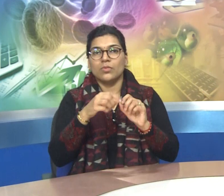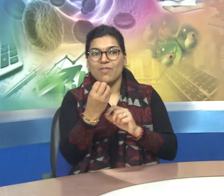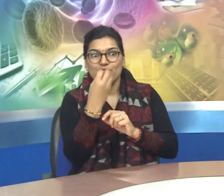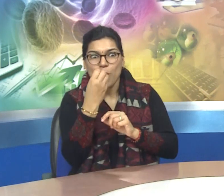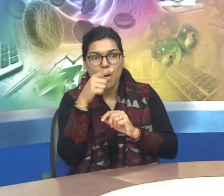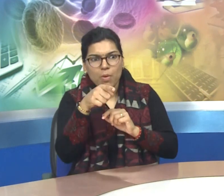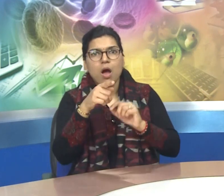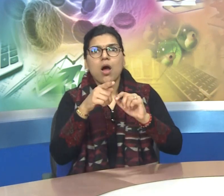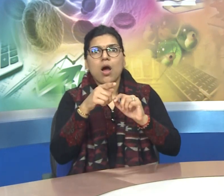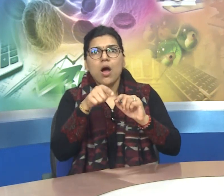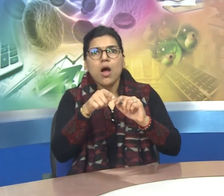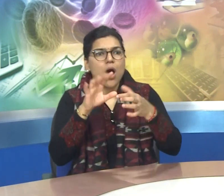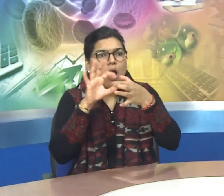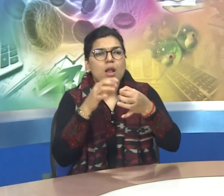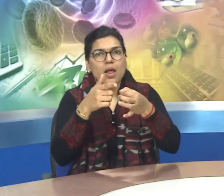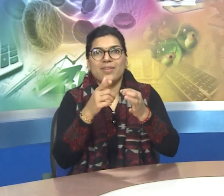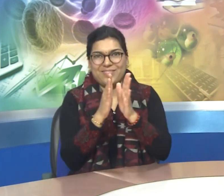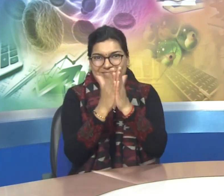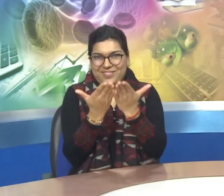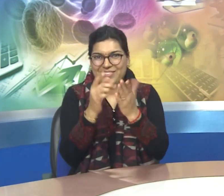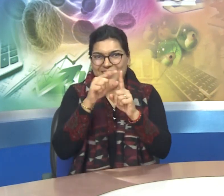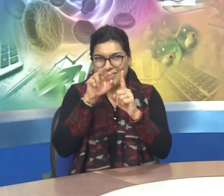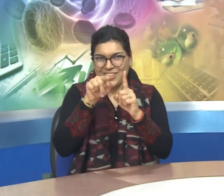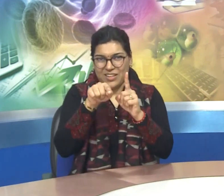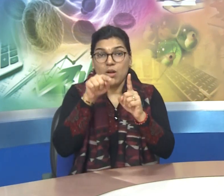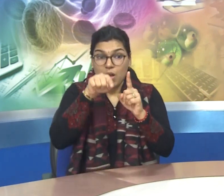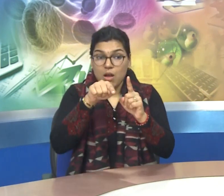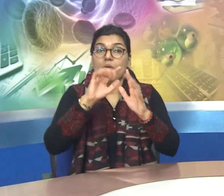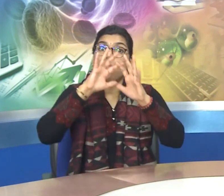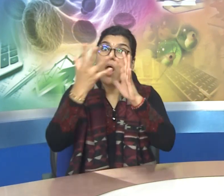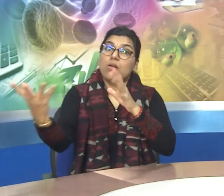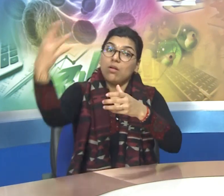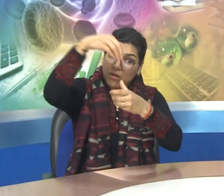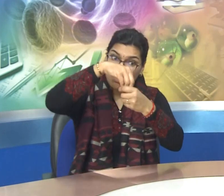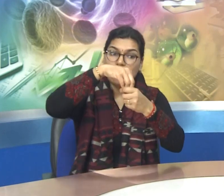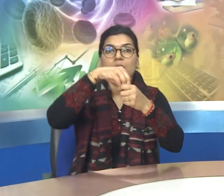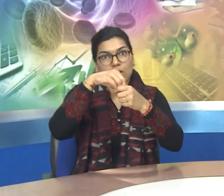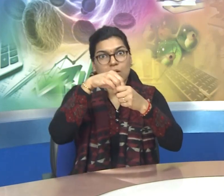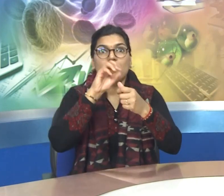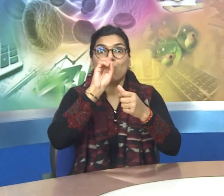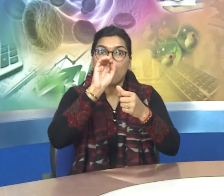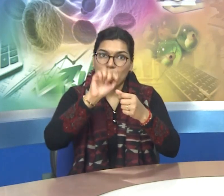And as a reference source, a gazetteer provides